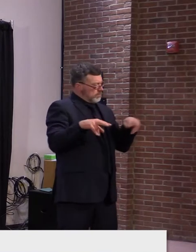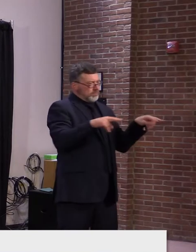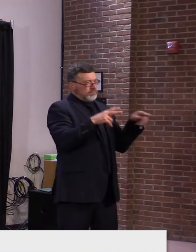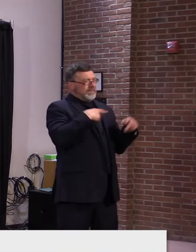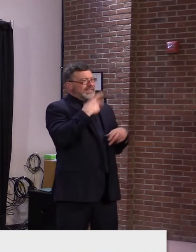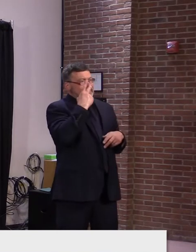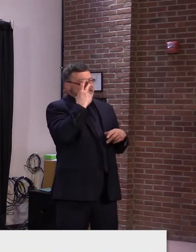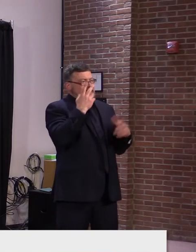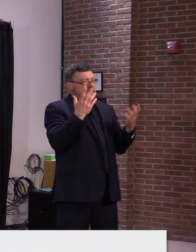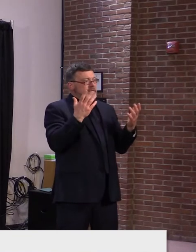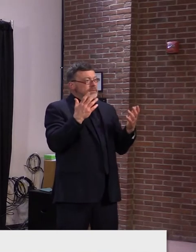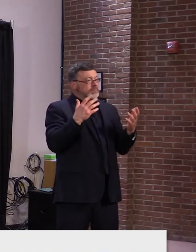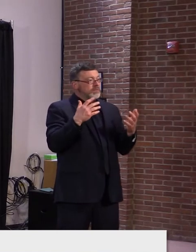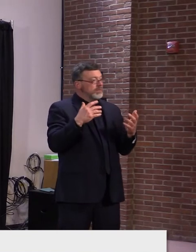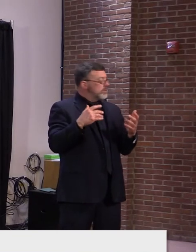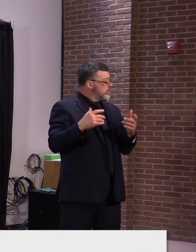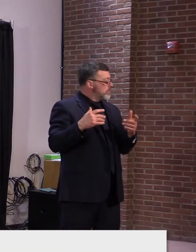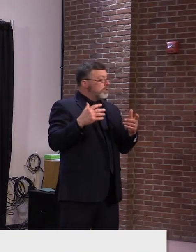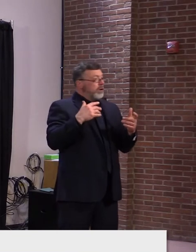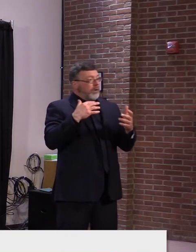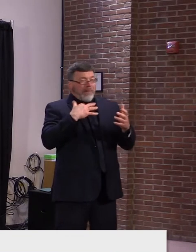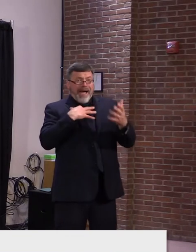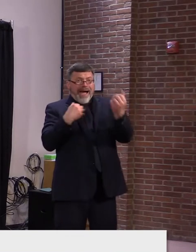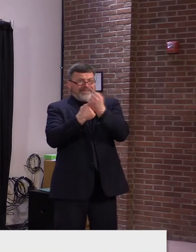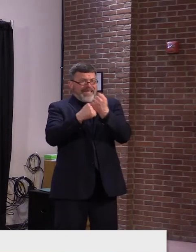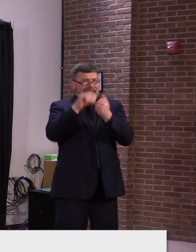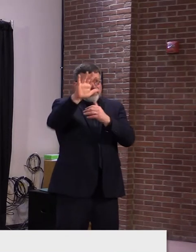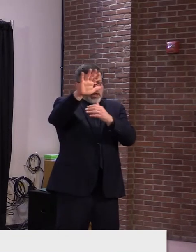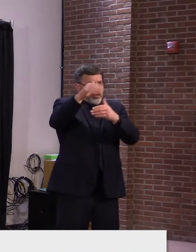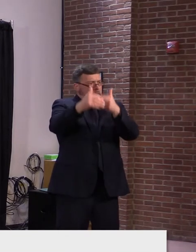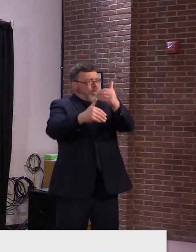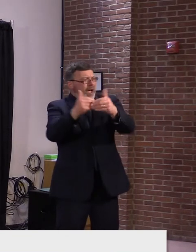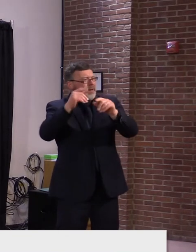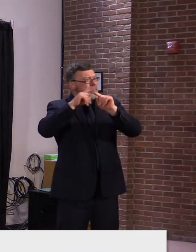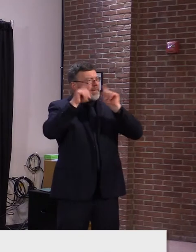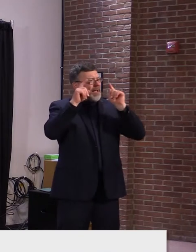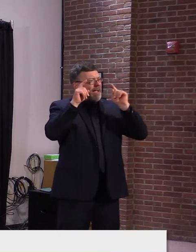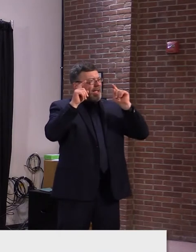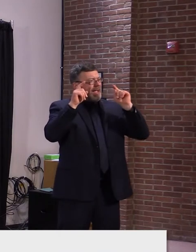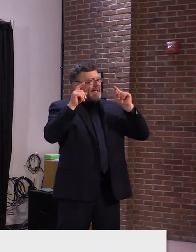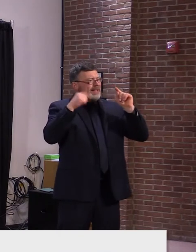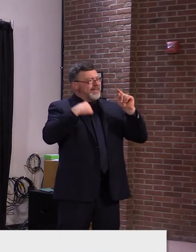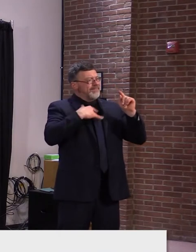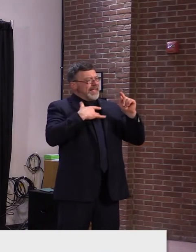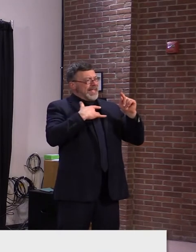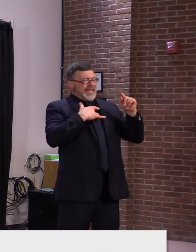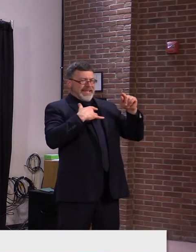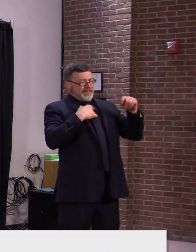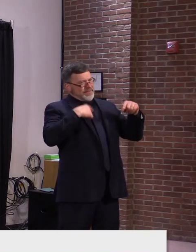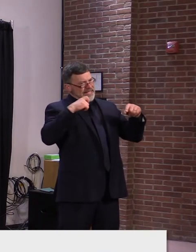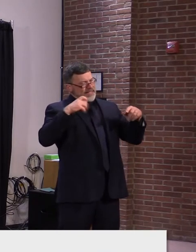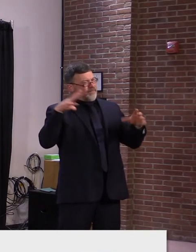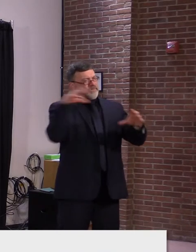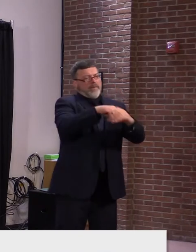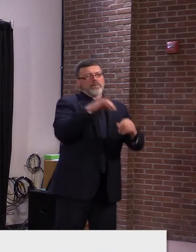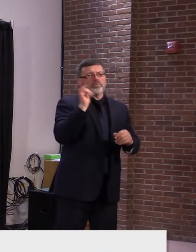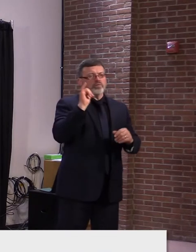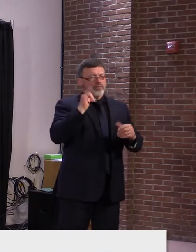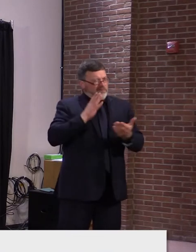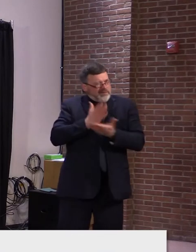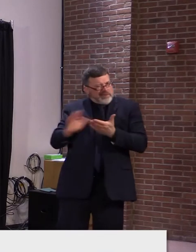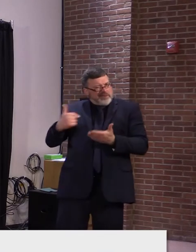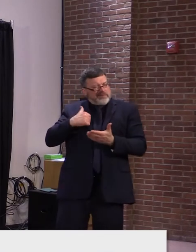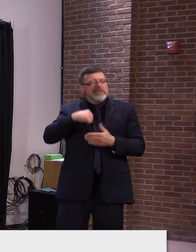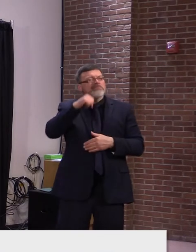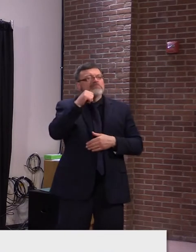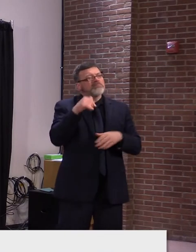their authority, but I get a vote too, and the executive branch needs to be involved. So we have to make sure that a